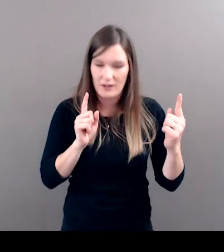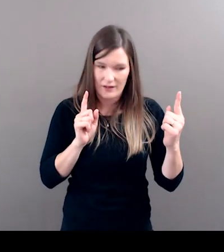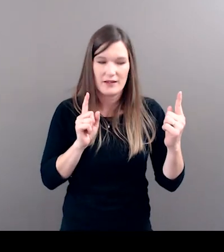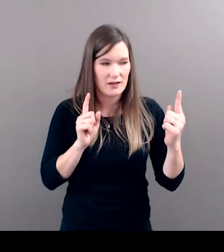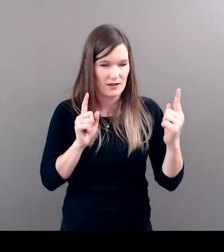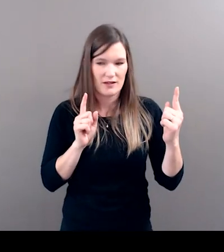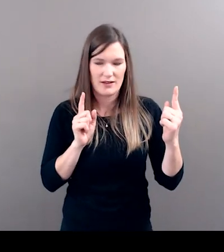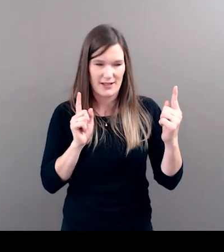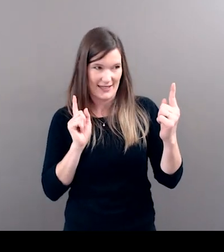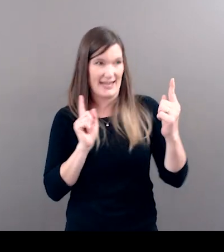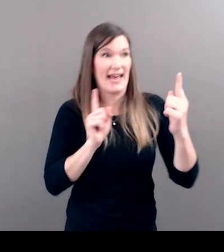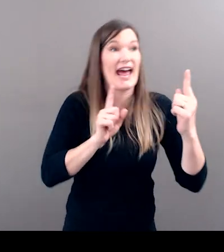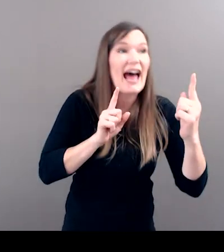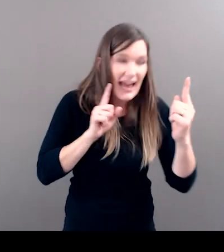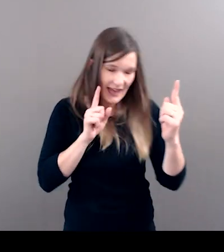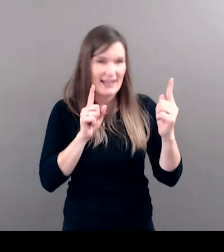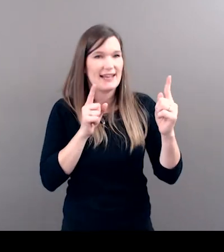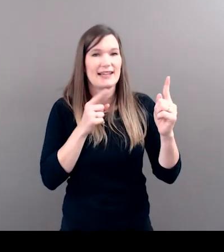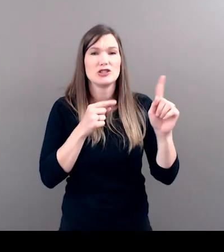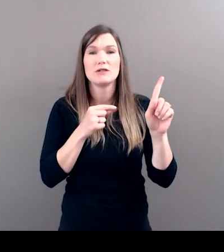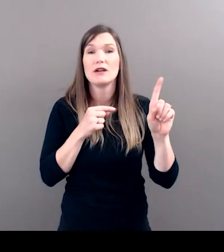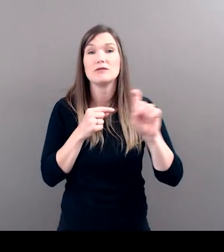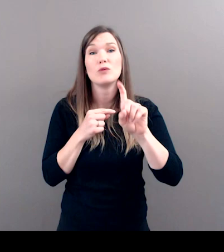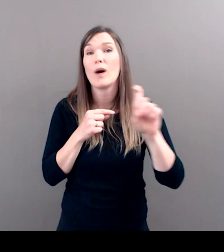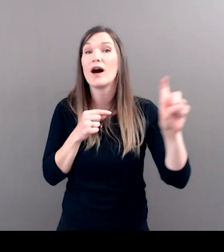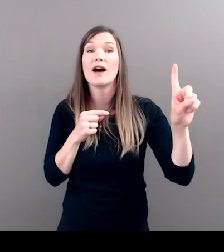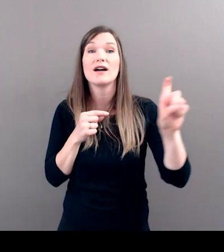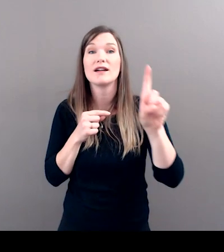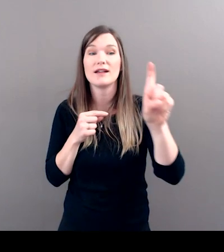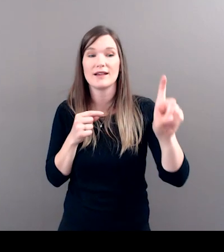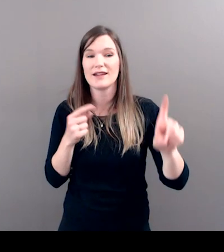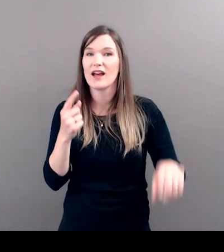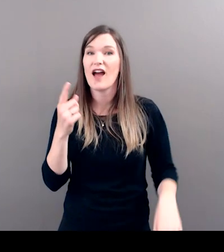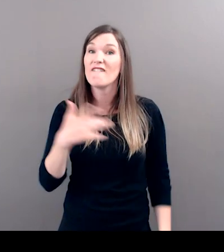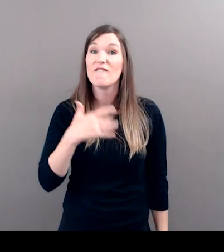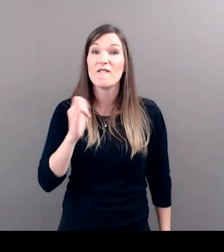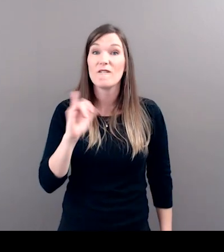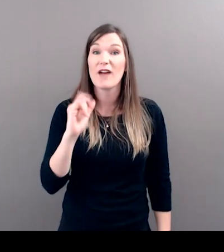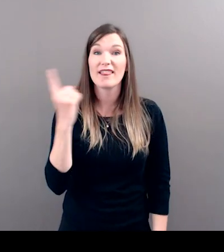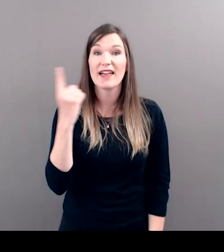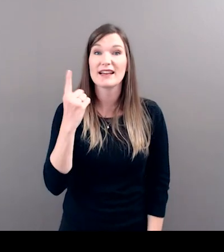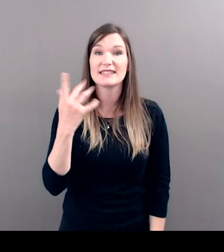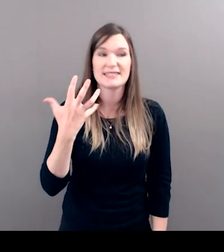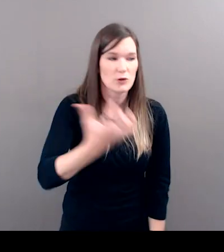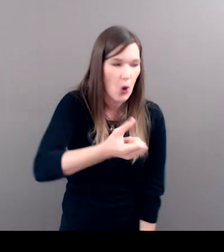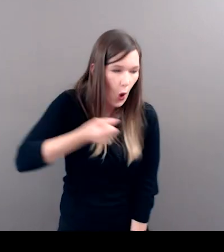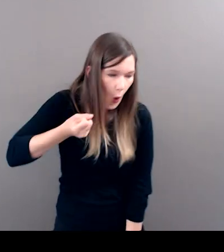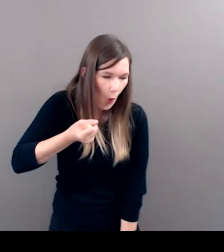and she would just walk down the hall with her books, and something was like, stay back.